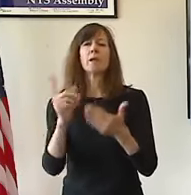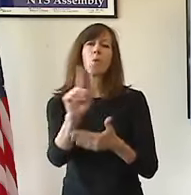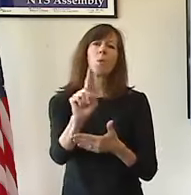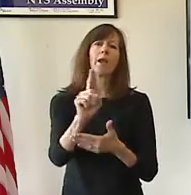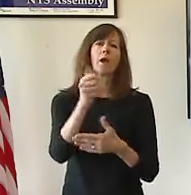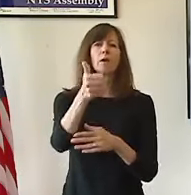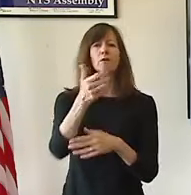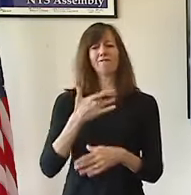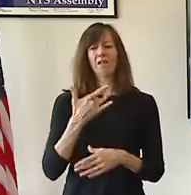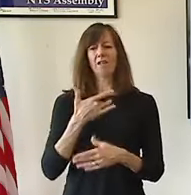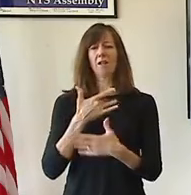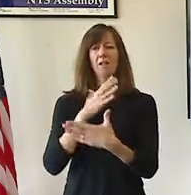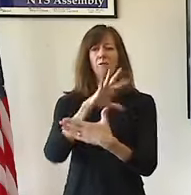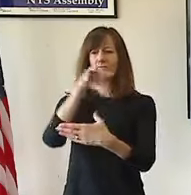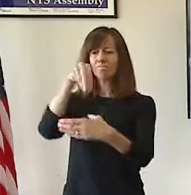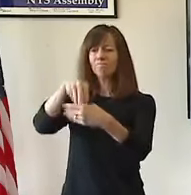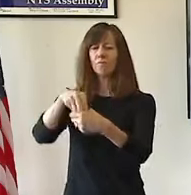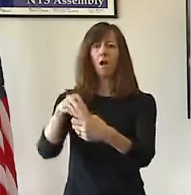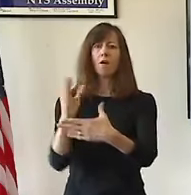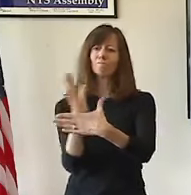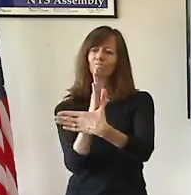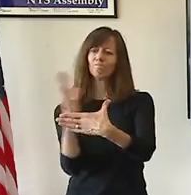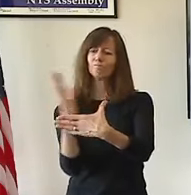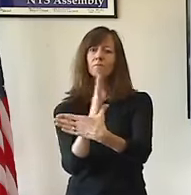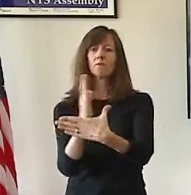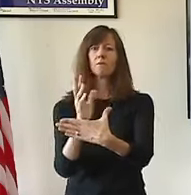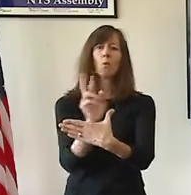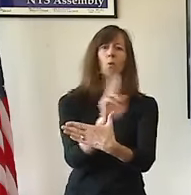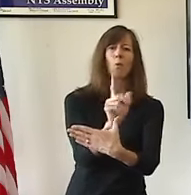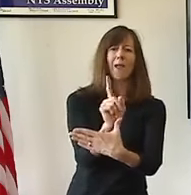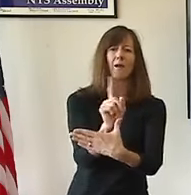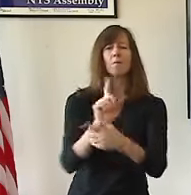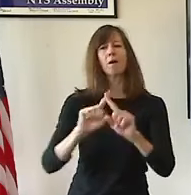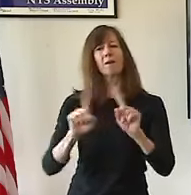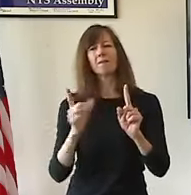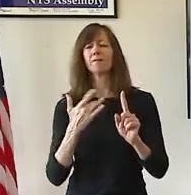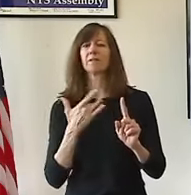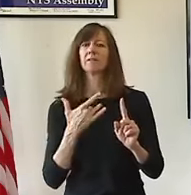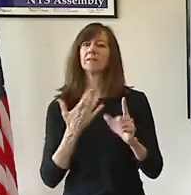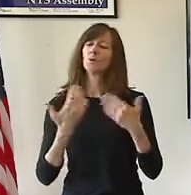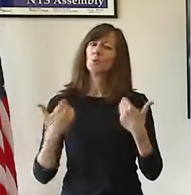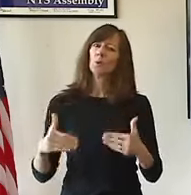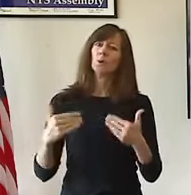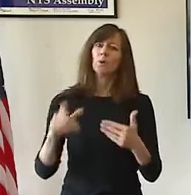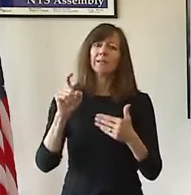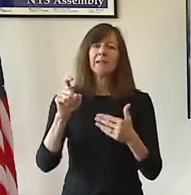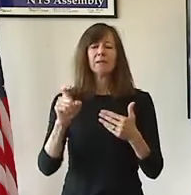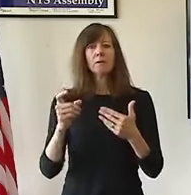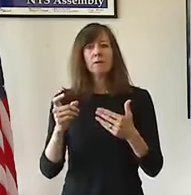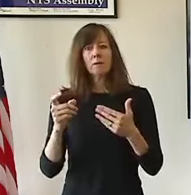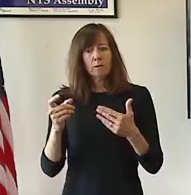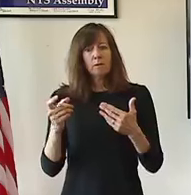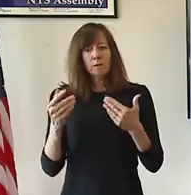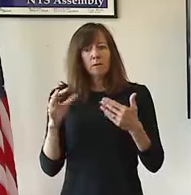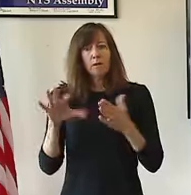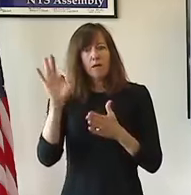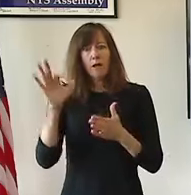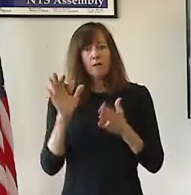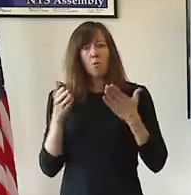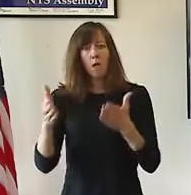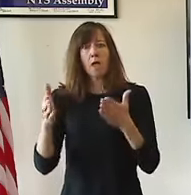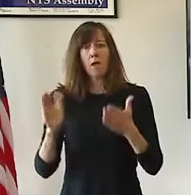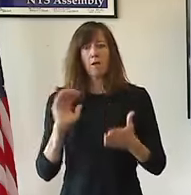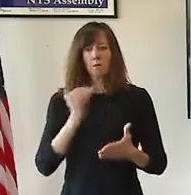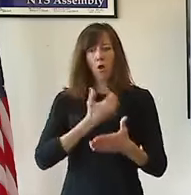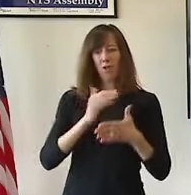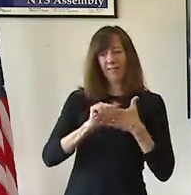together. And I'd also would acknowledge to you that as leaders, and that is not a title, it's simply a description, we all have to do a little